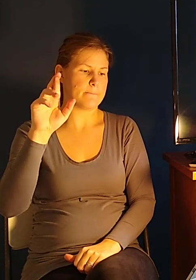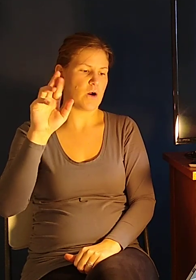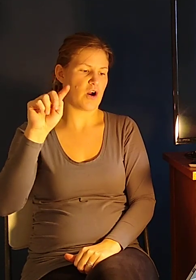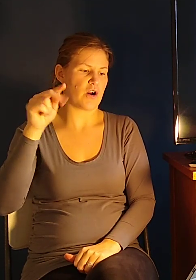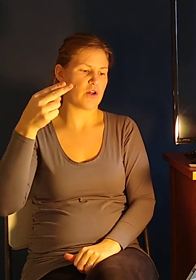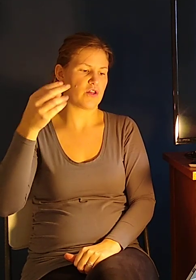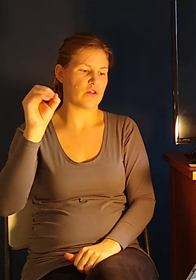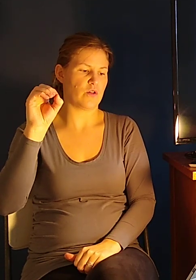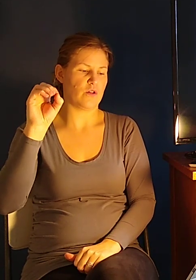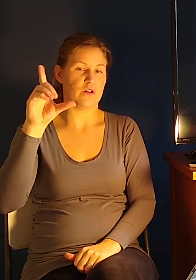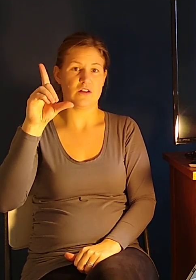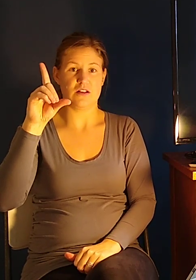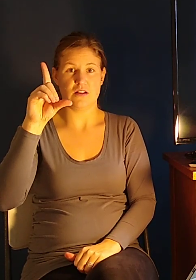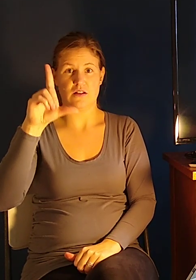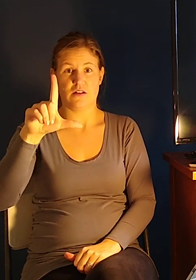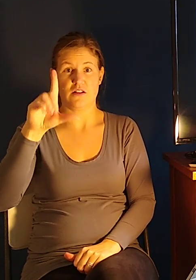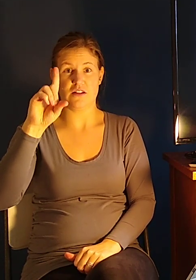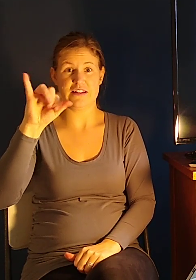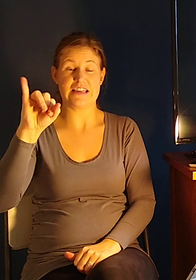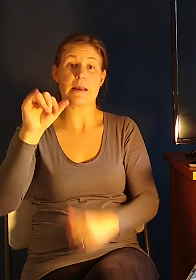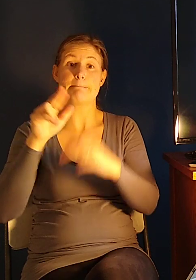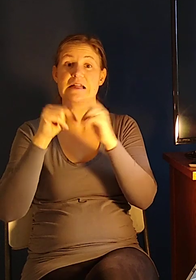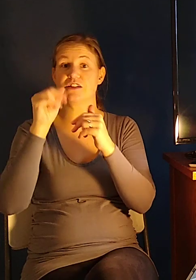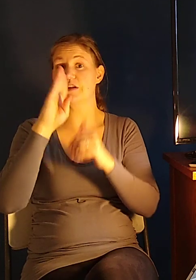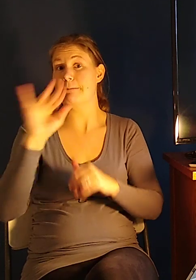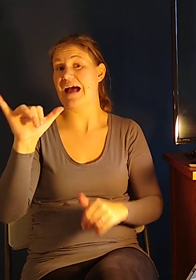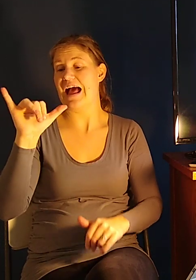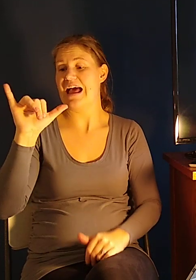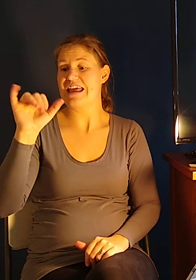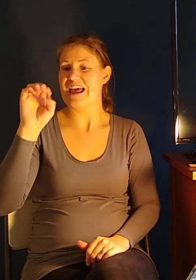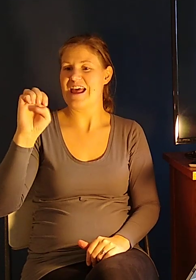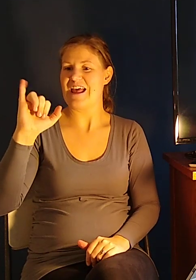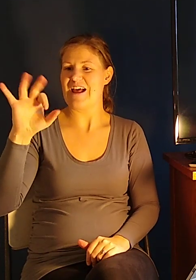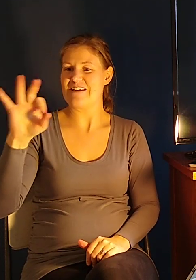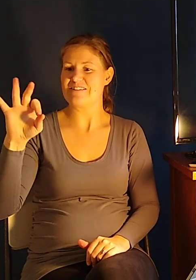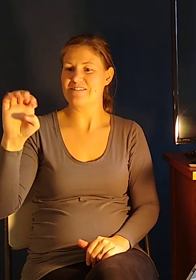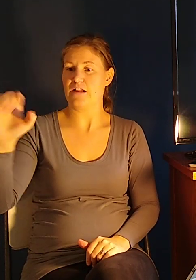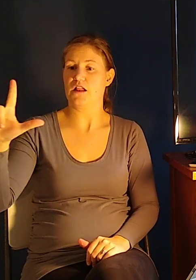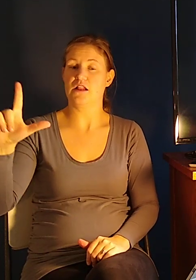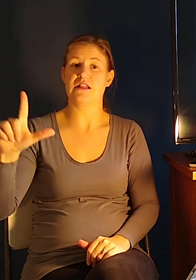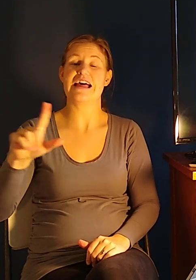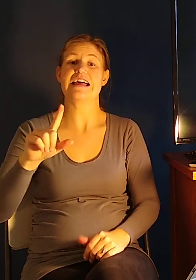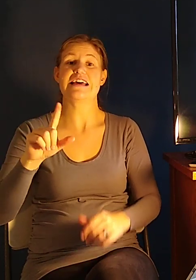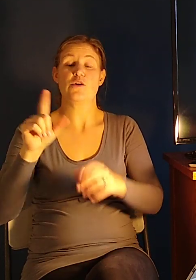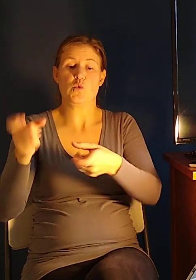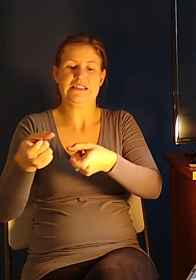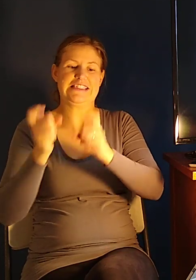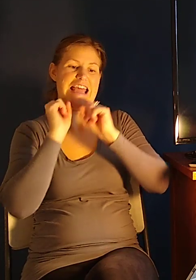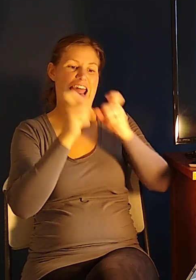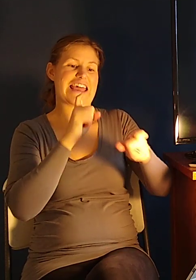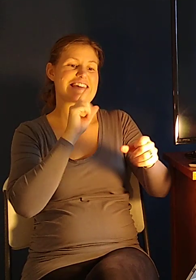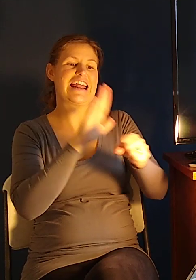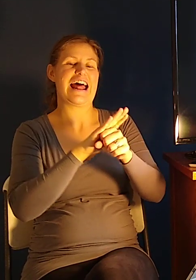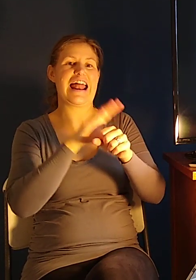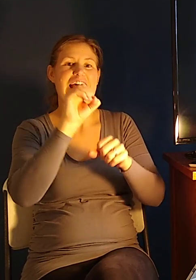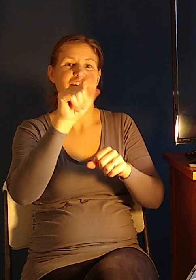It was built by Gustave Eiffel, and the statue was dedicated on October 28, 1886.